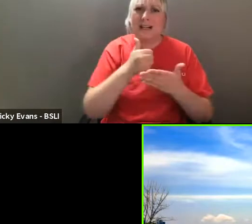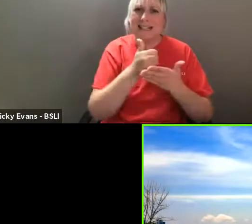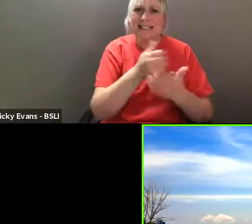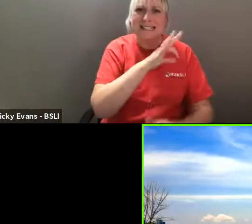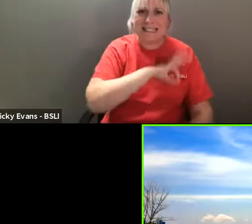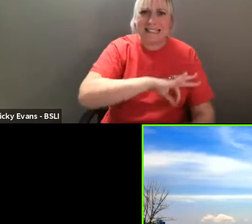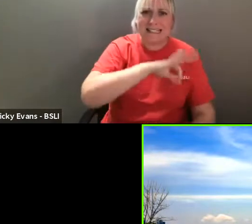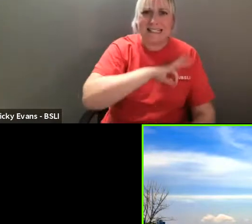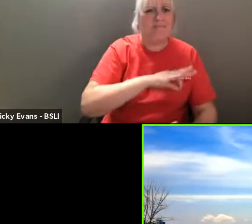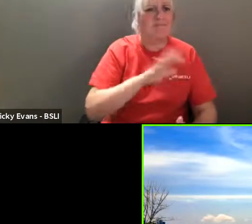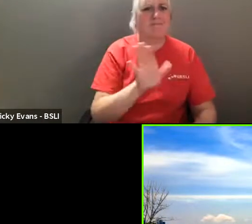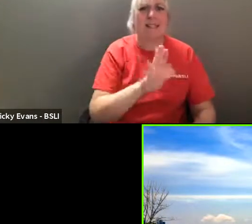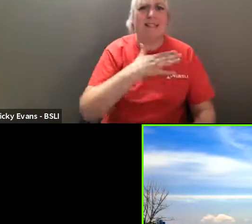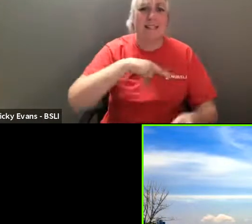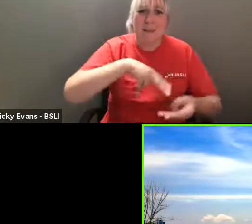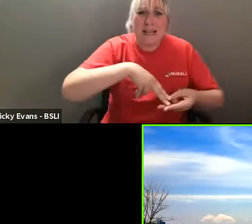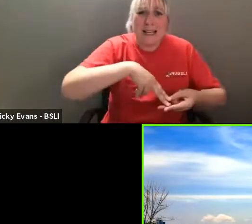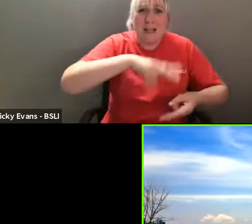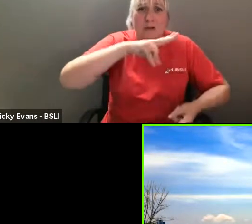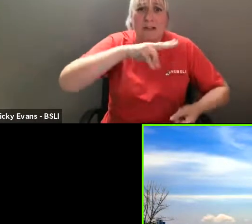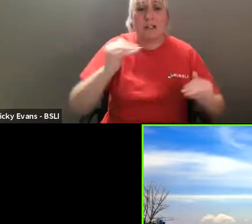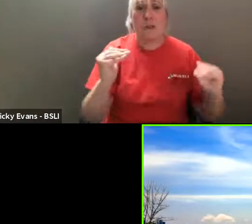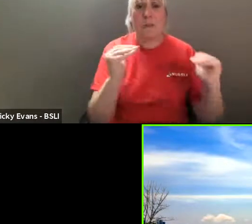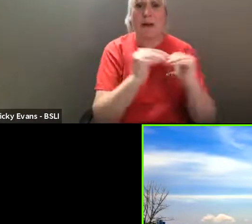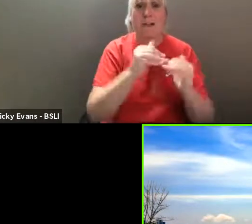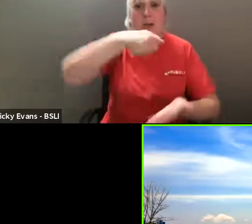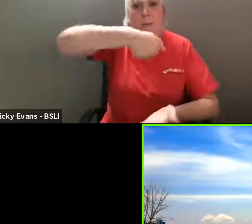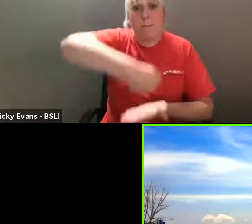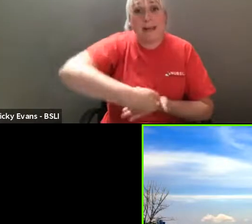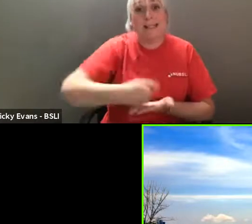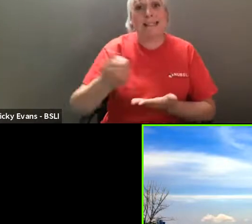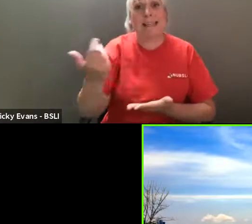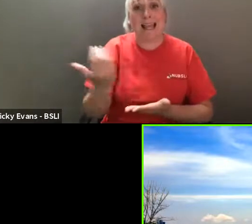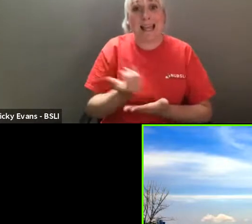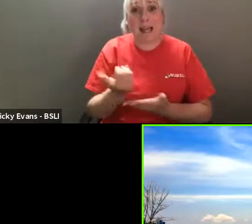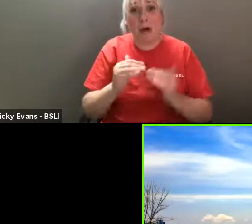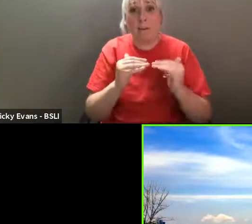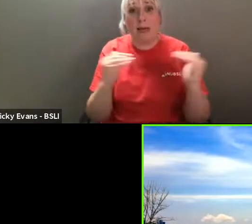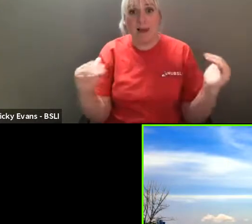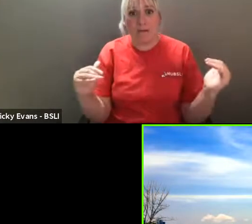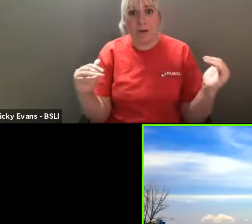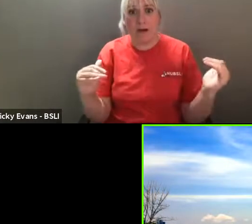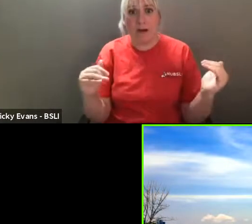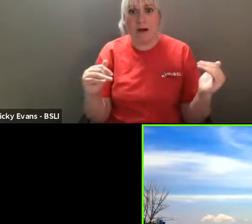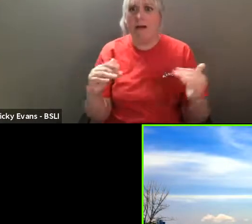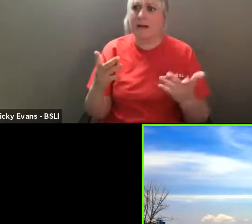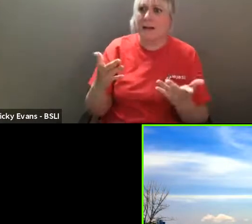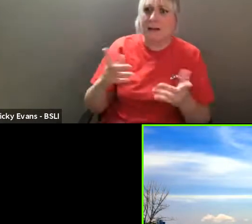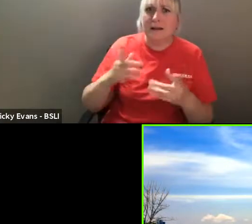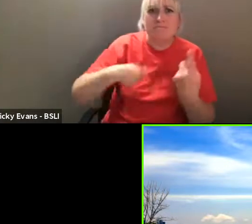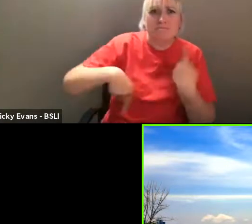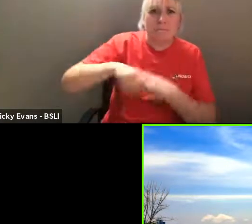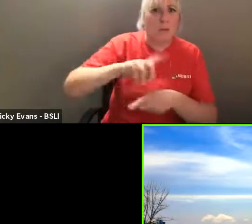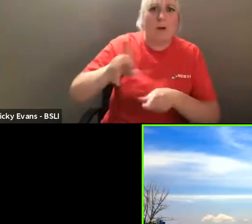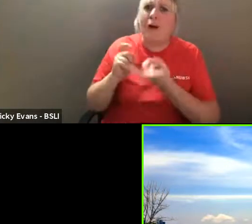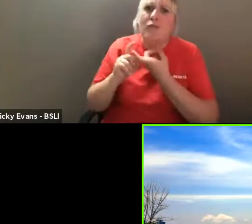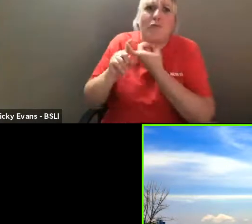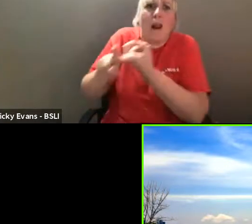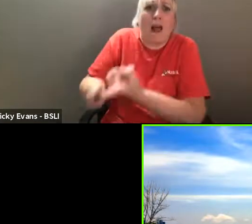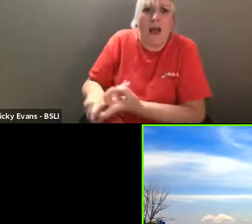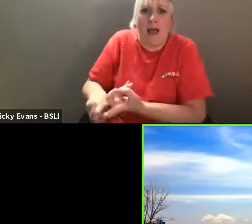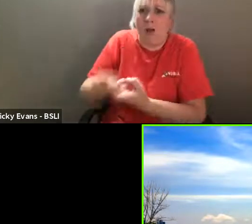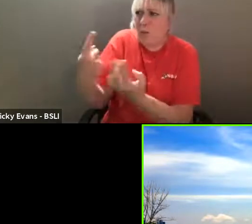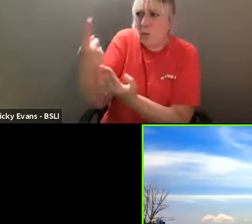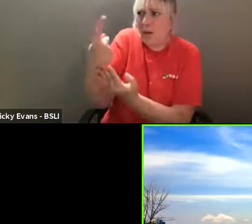basic income levels, but we can't simply rely on a policy that to kind